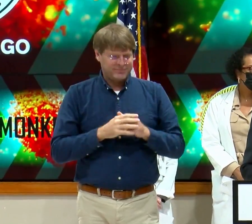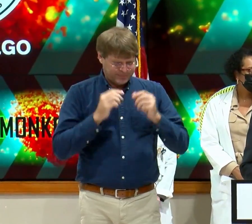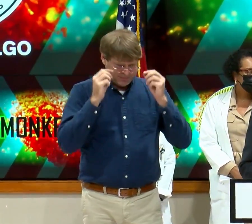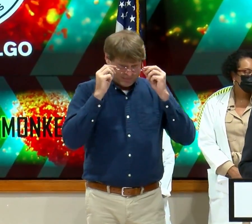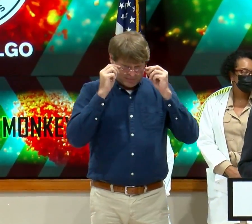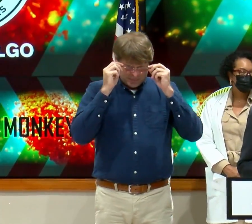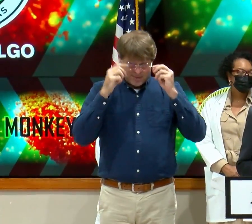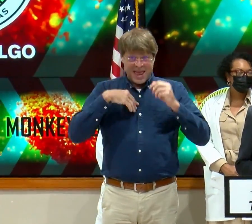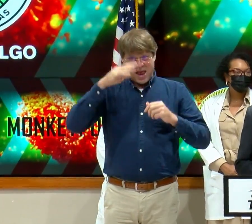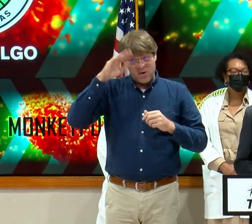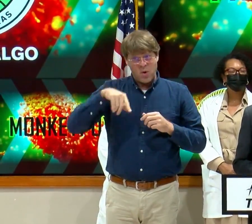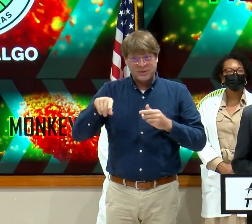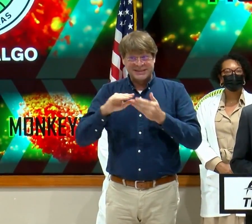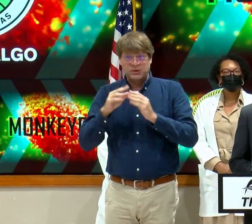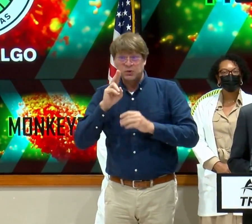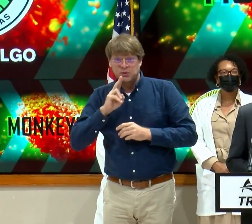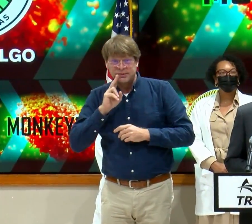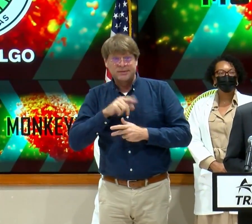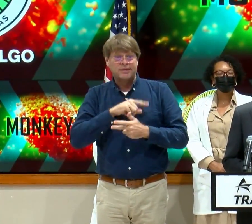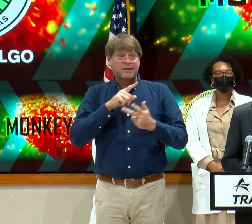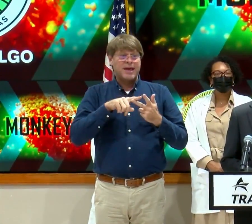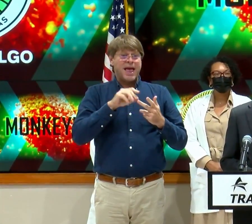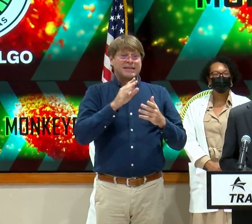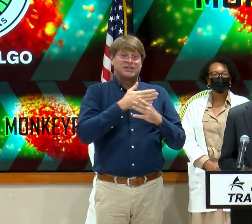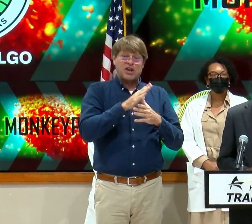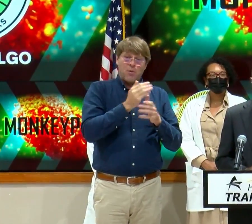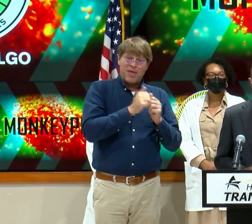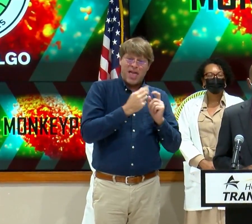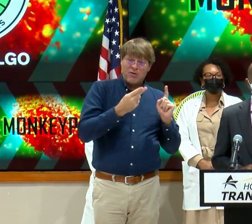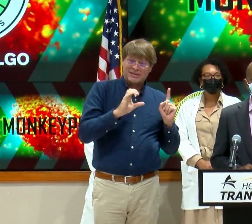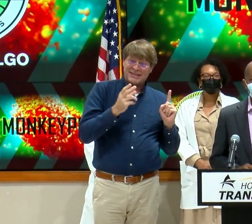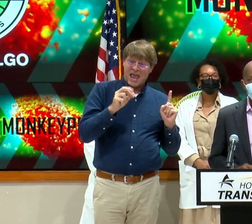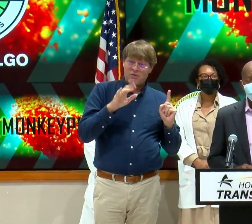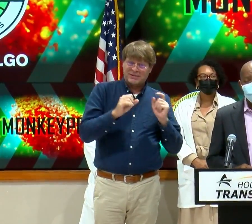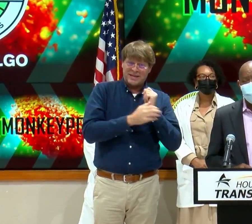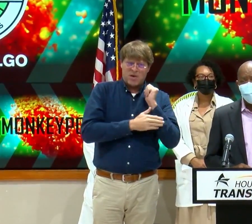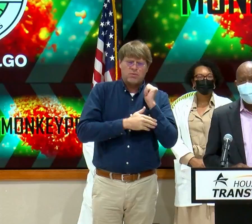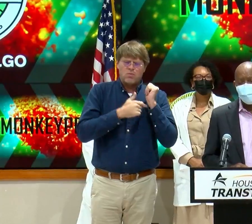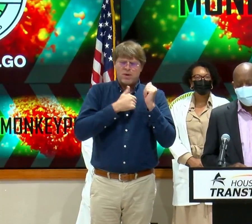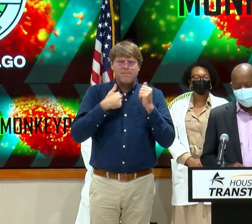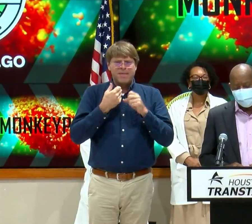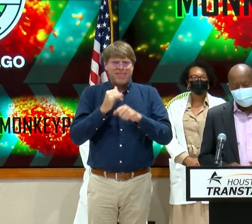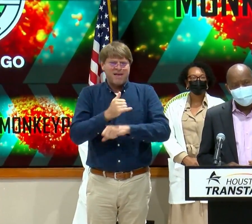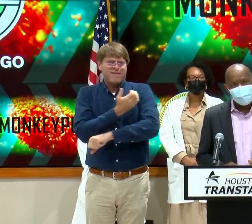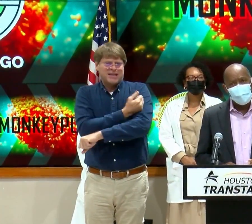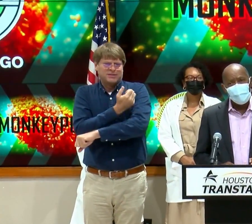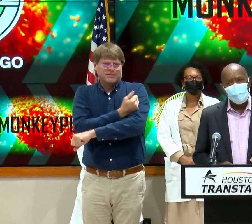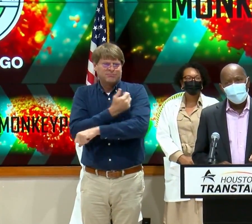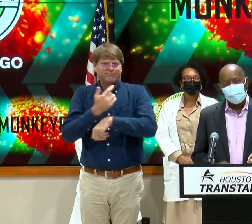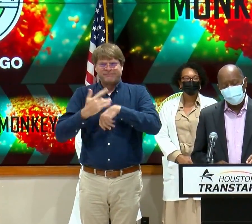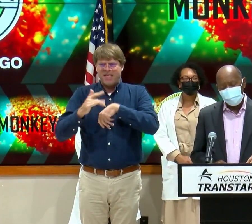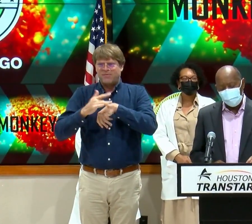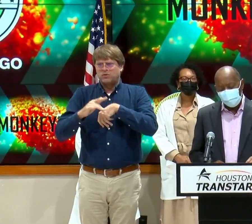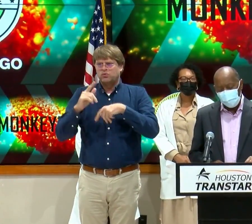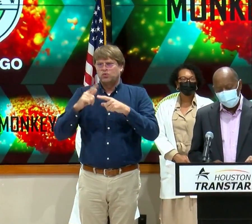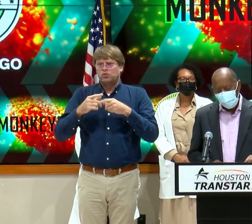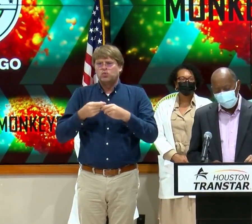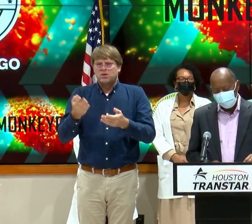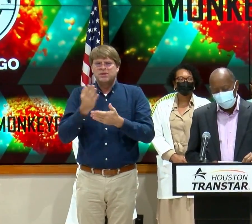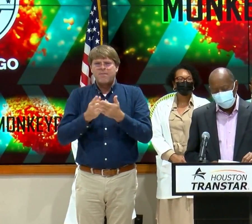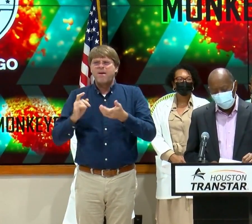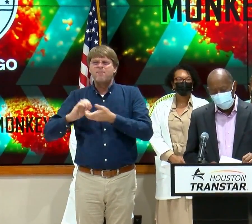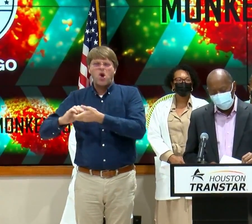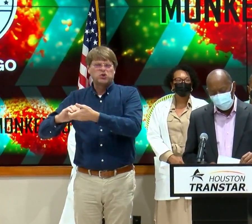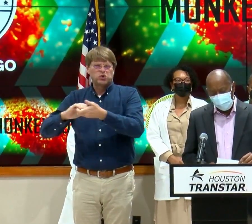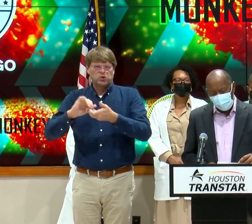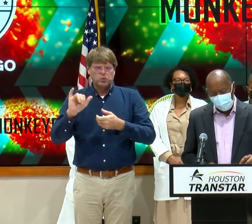to the City of Houston and sharing with Harris County, I know we're also making vaccines available to some of our